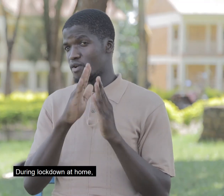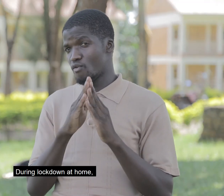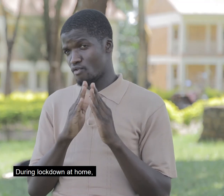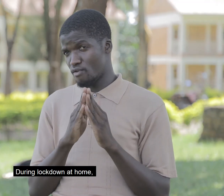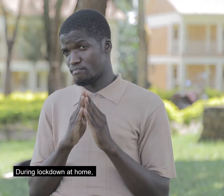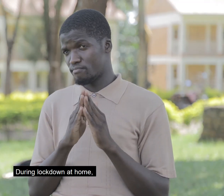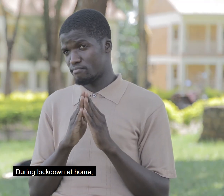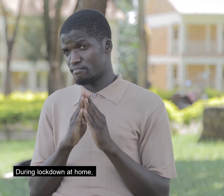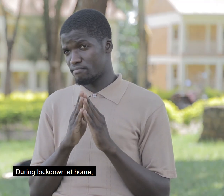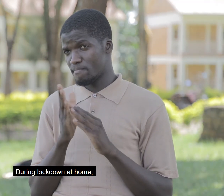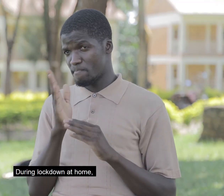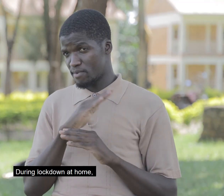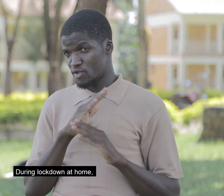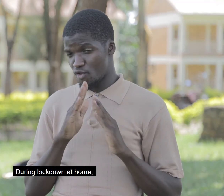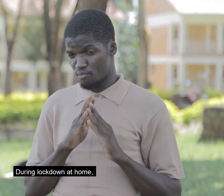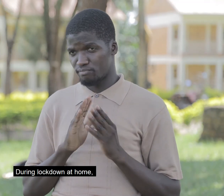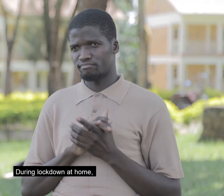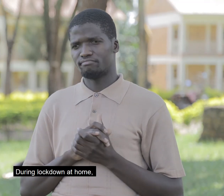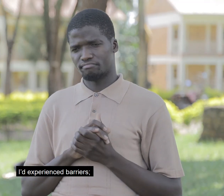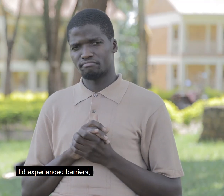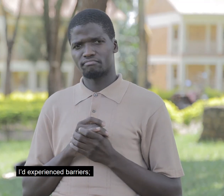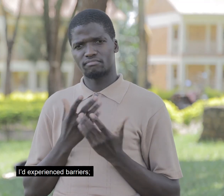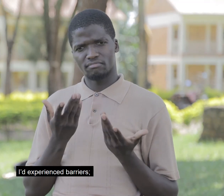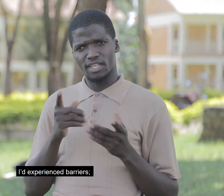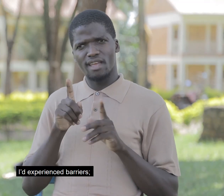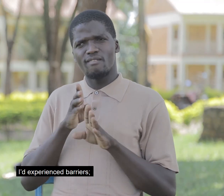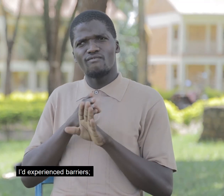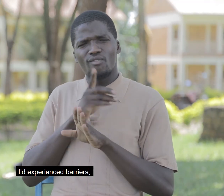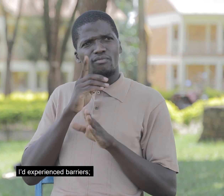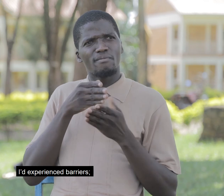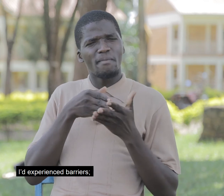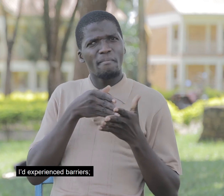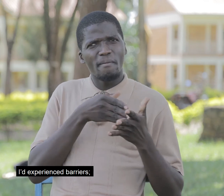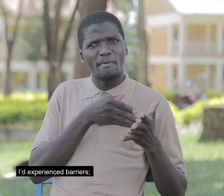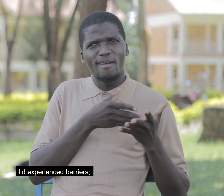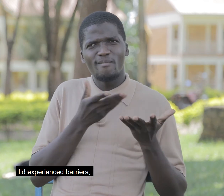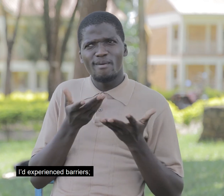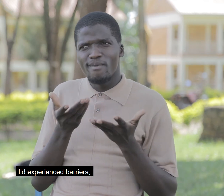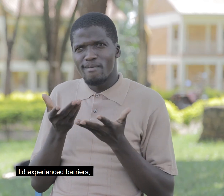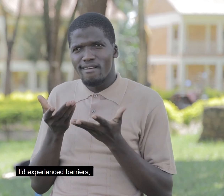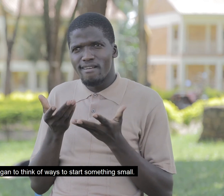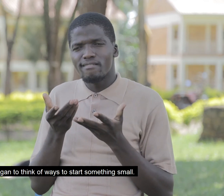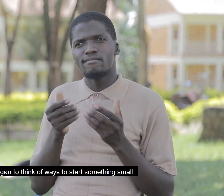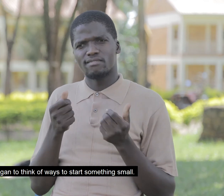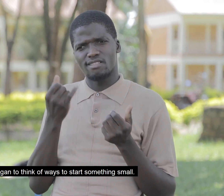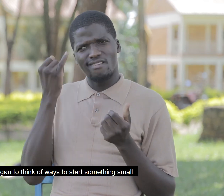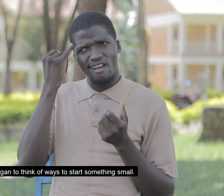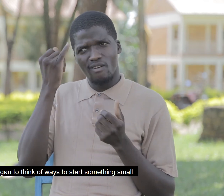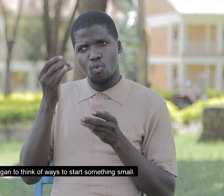During lockdown at home, I had experienced barriers. Then I